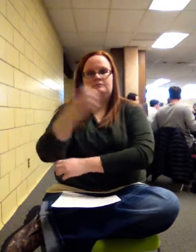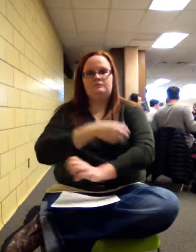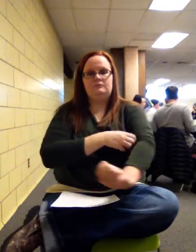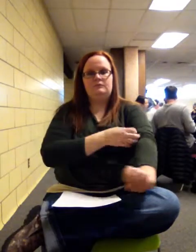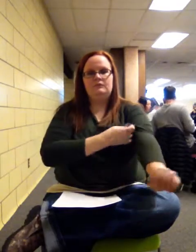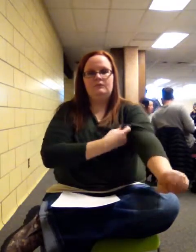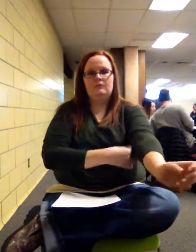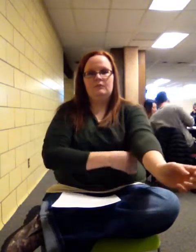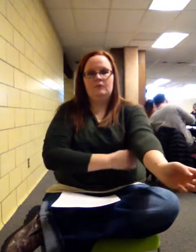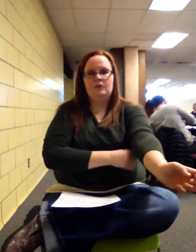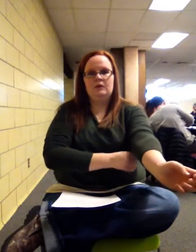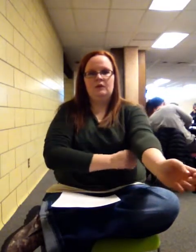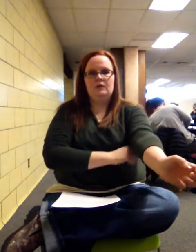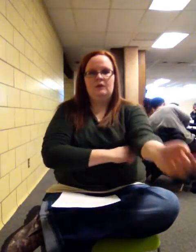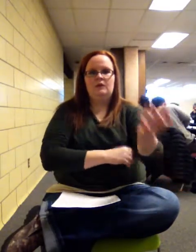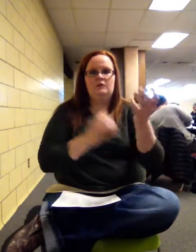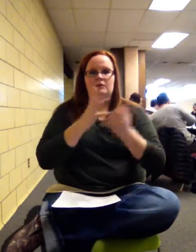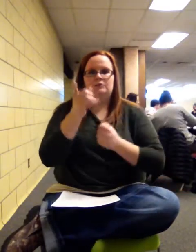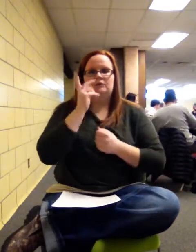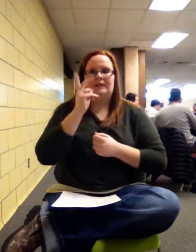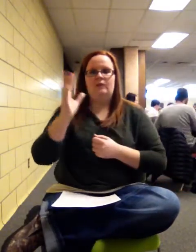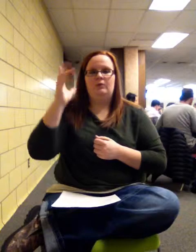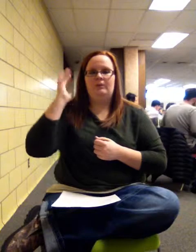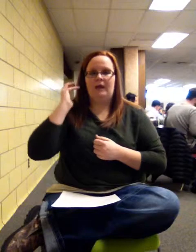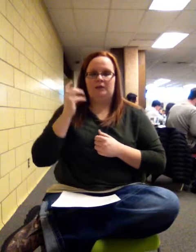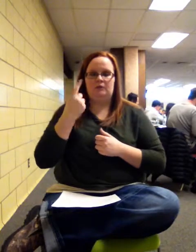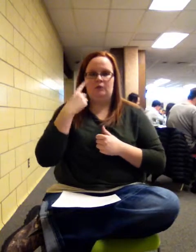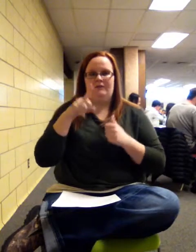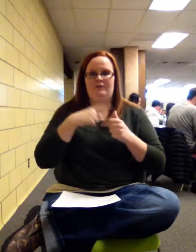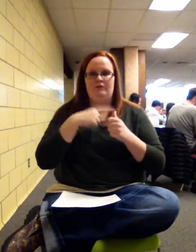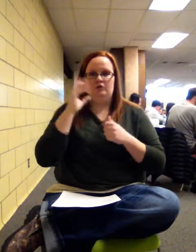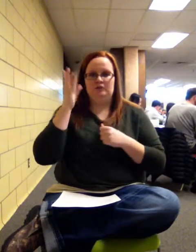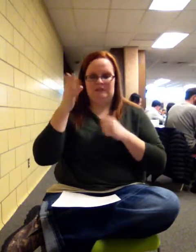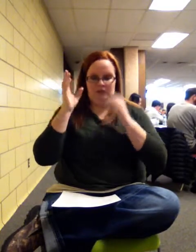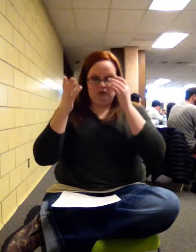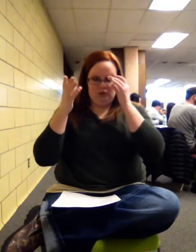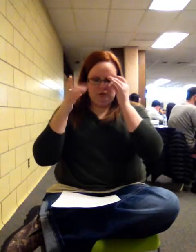going back to one of our first lectures, is that you've got a company,